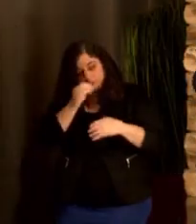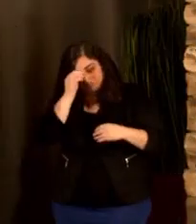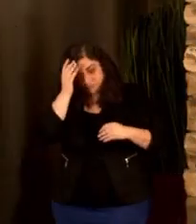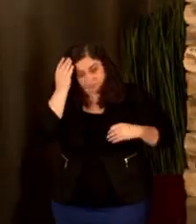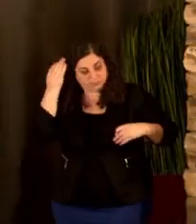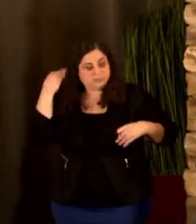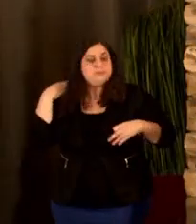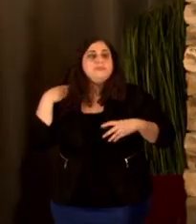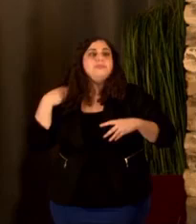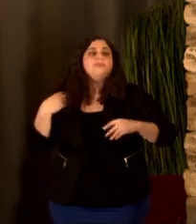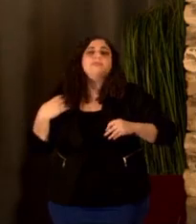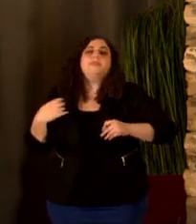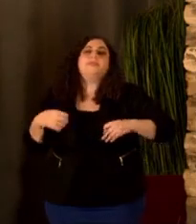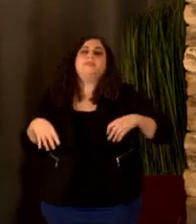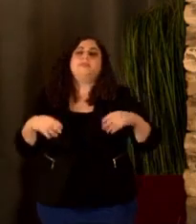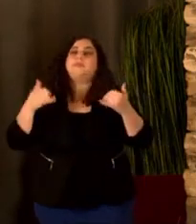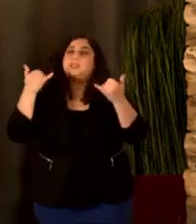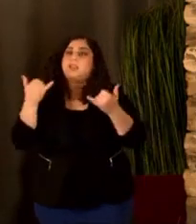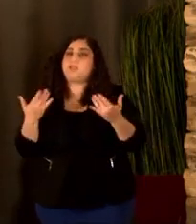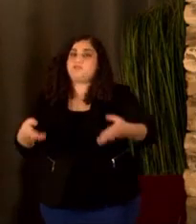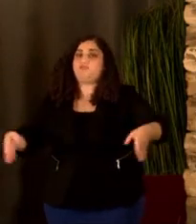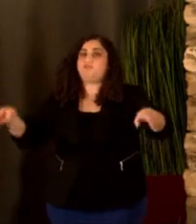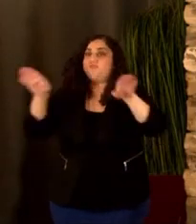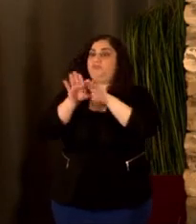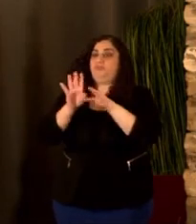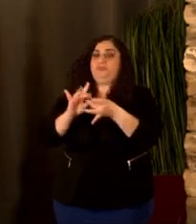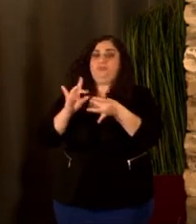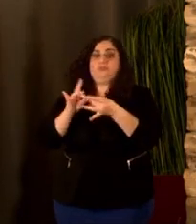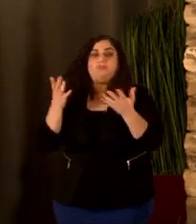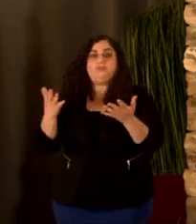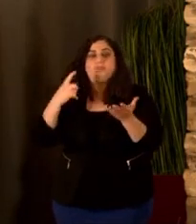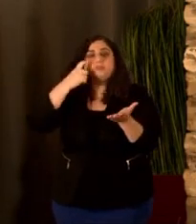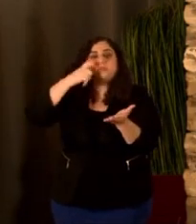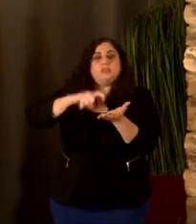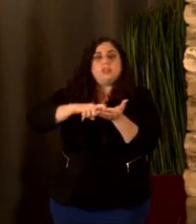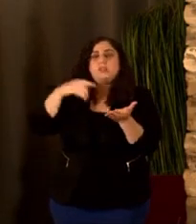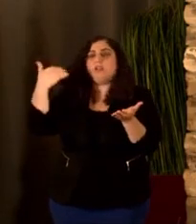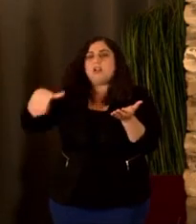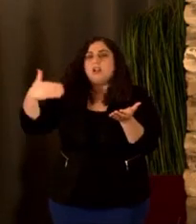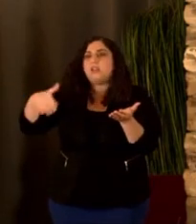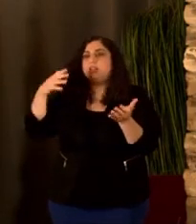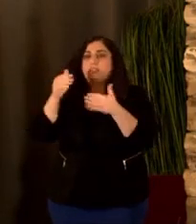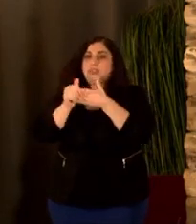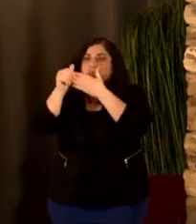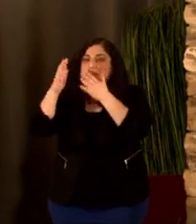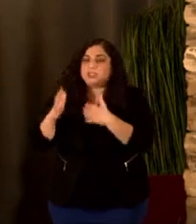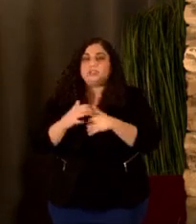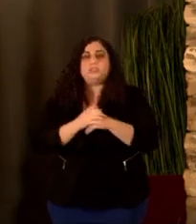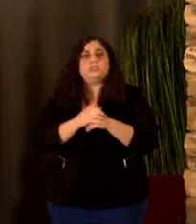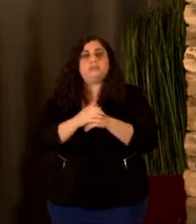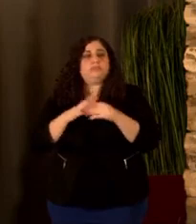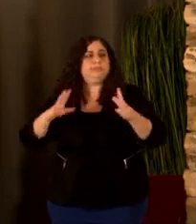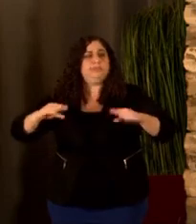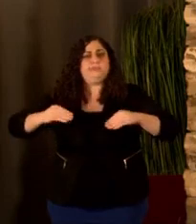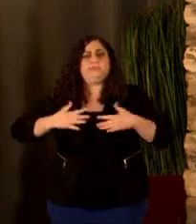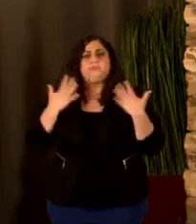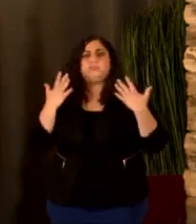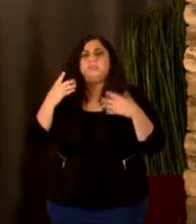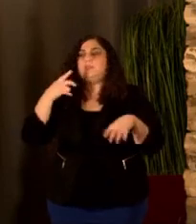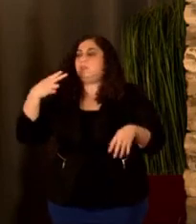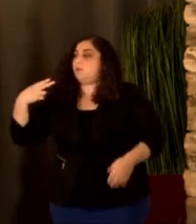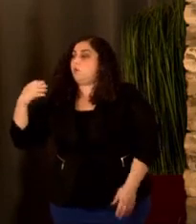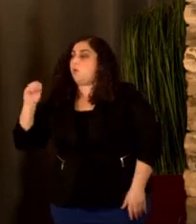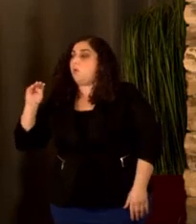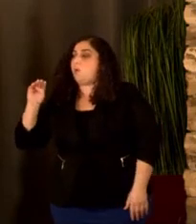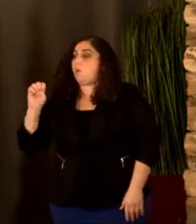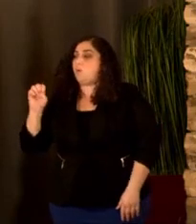And I just want to close by also acknowledging an incredible leader. In many ways inspired Home Key, our Room Key model. By the way, Room Key